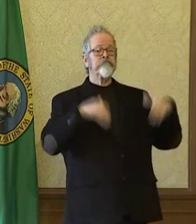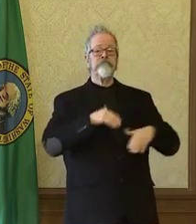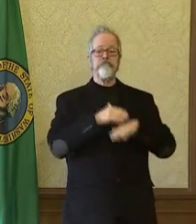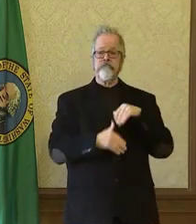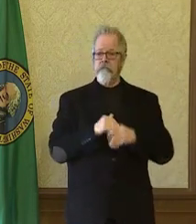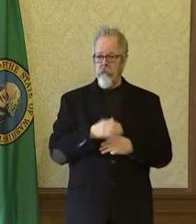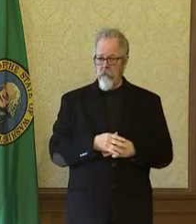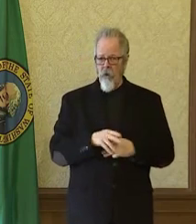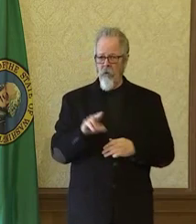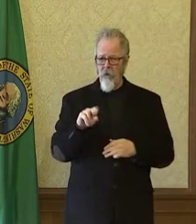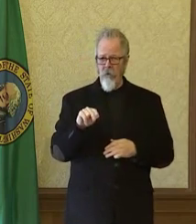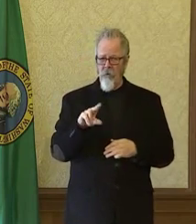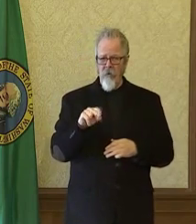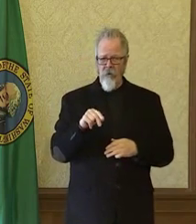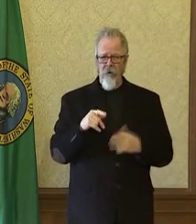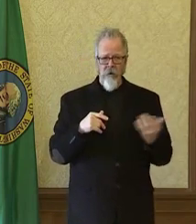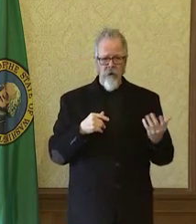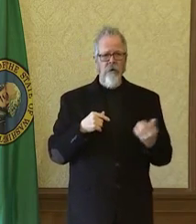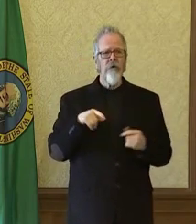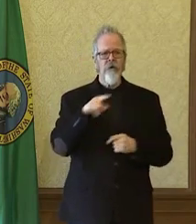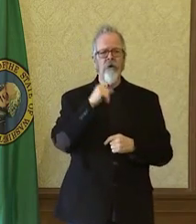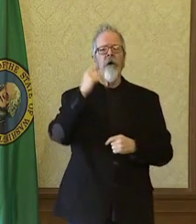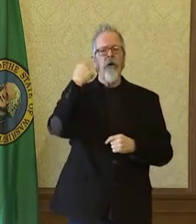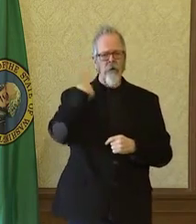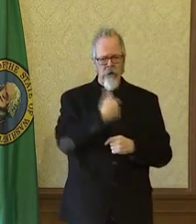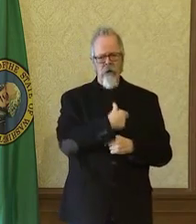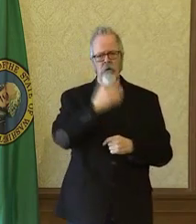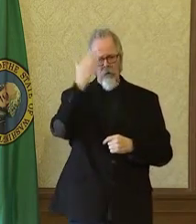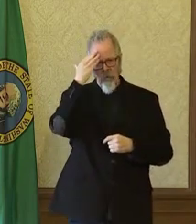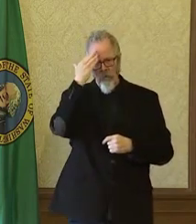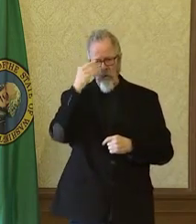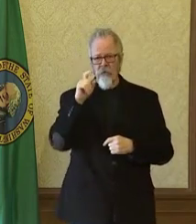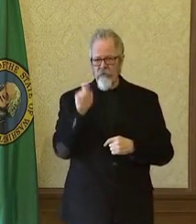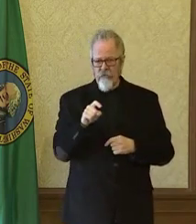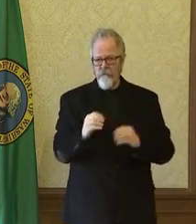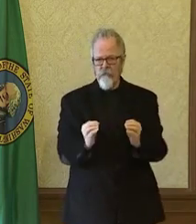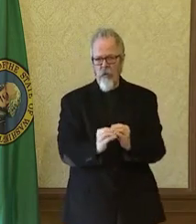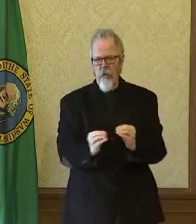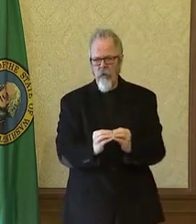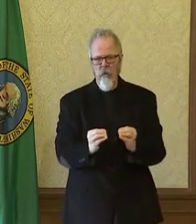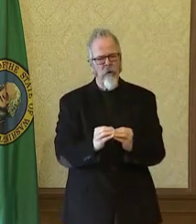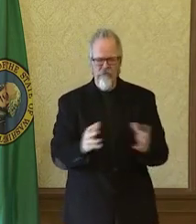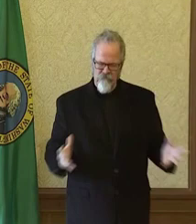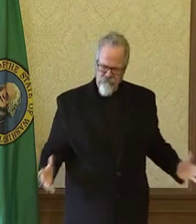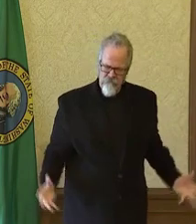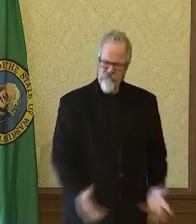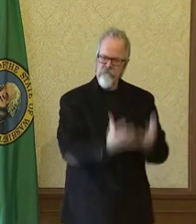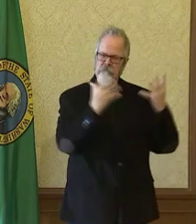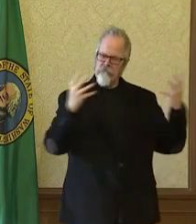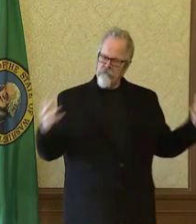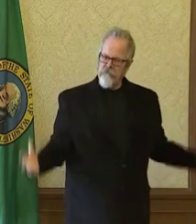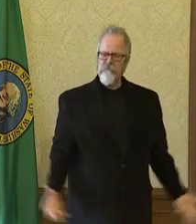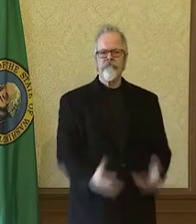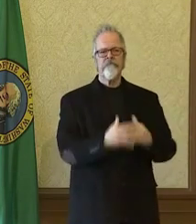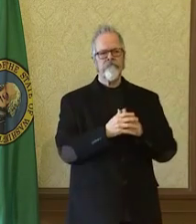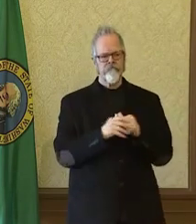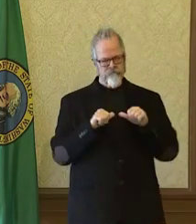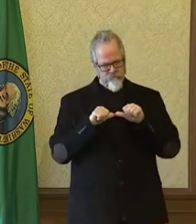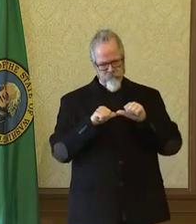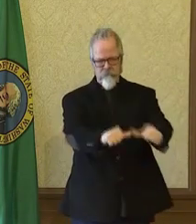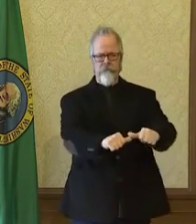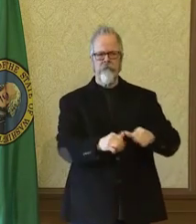I'm also encouraging other individuals with legal issues to check out the Office of Civil Legal Aid. That program can